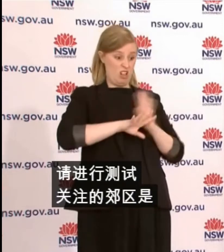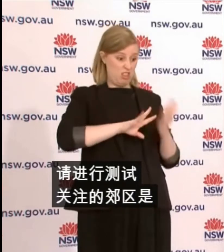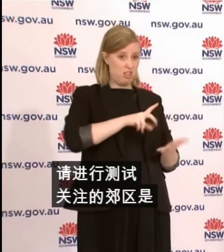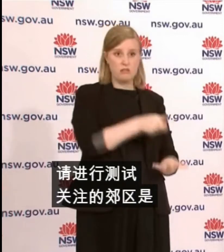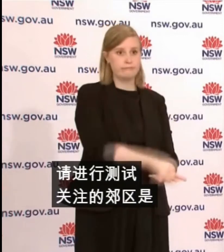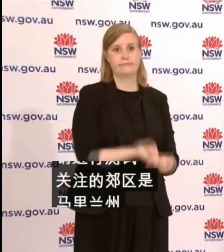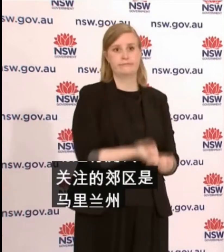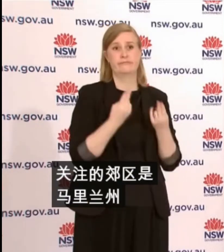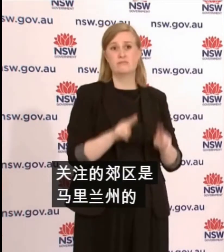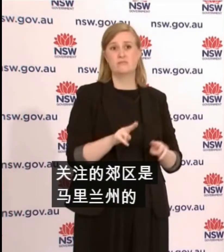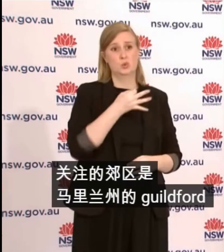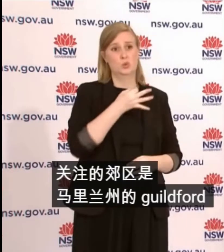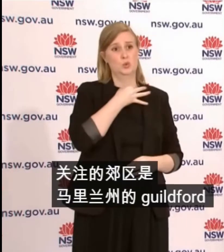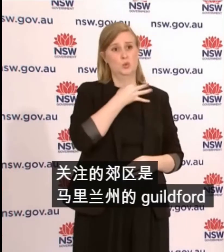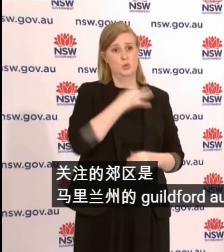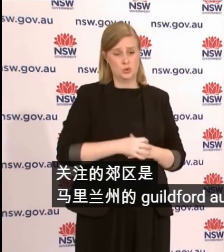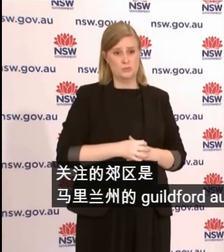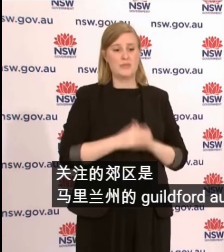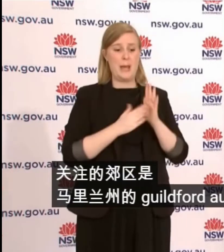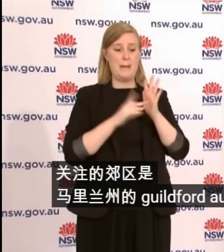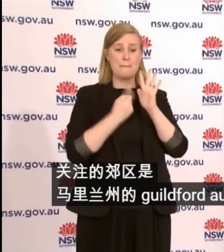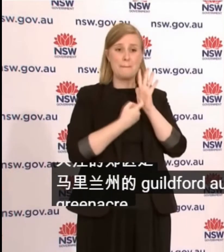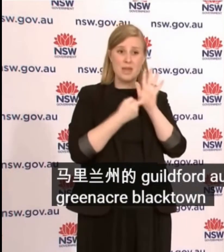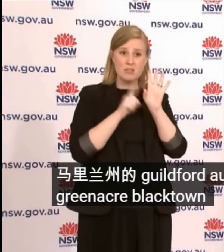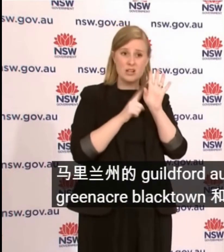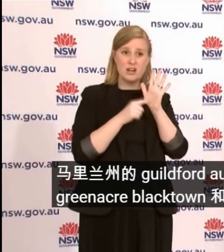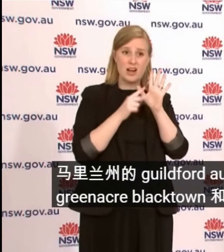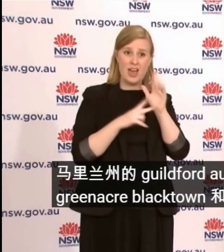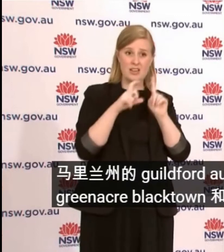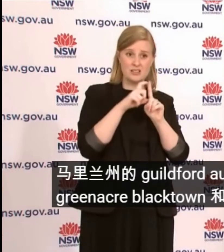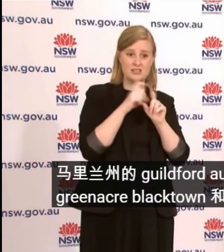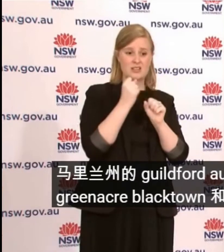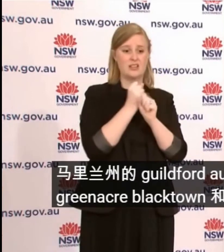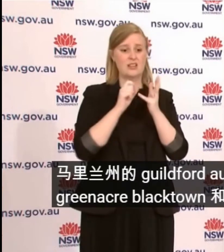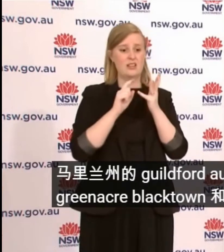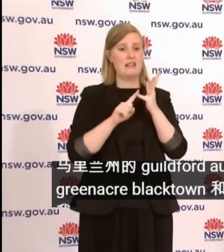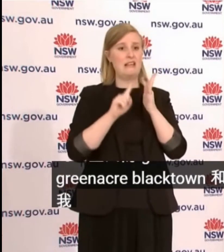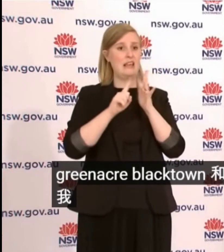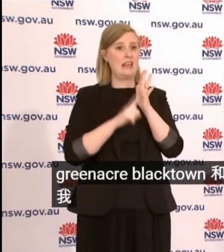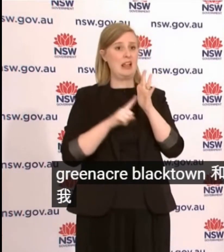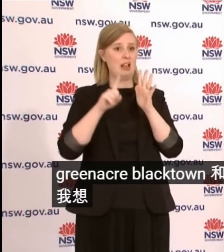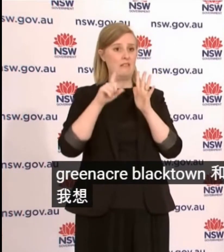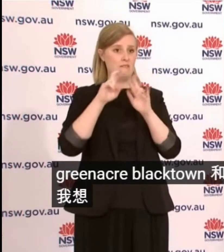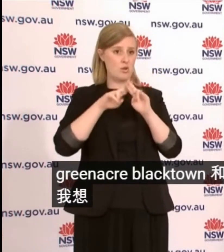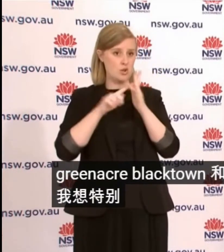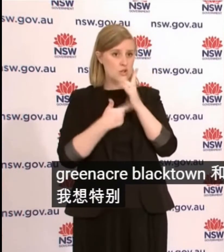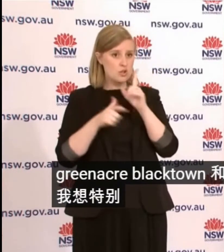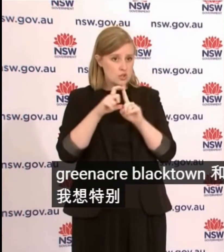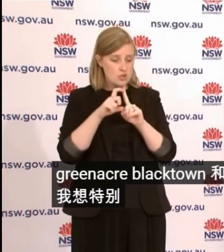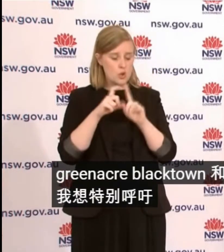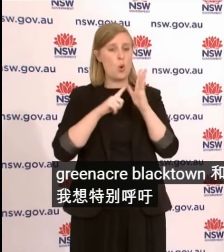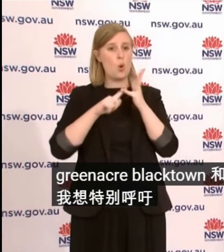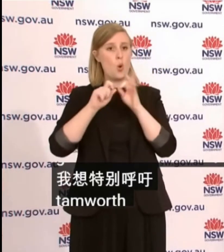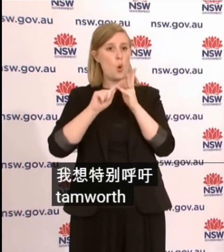are Marylands, Guildford, Auburn, Granville, Greenacre, Blacktown and surrounding suburbs. I want to do a particular call